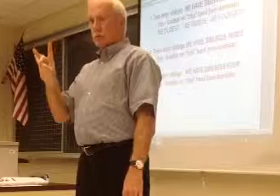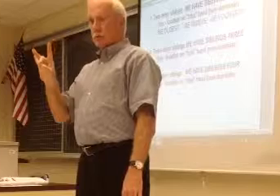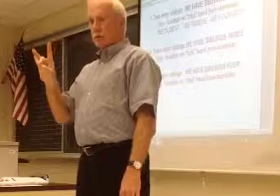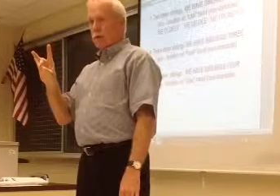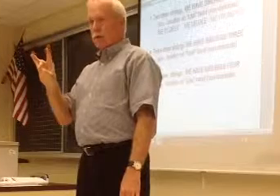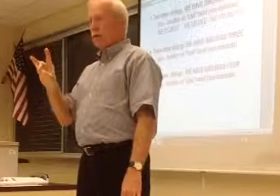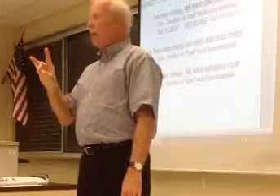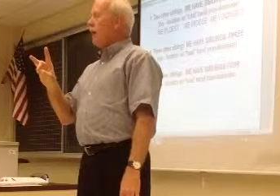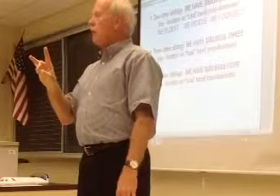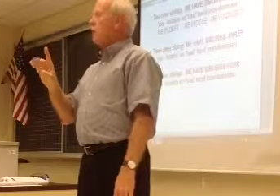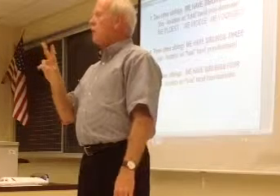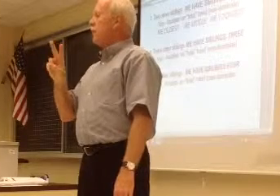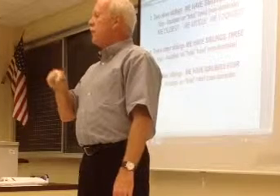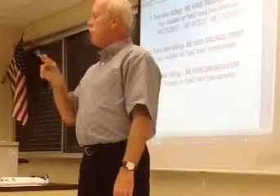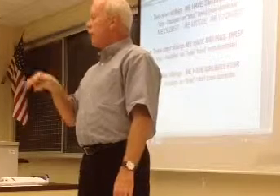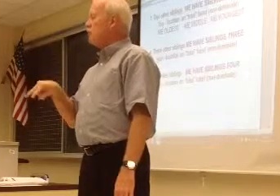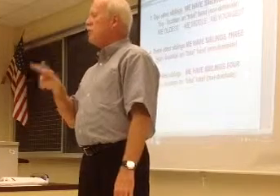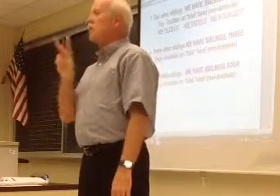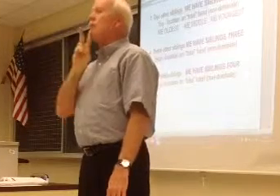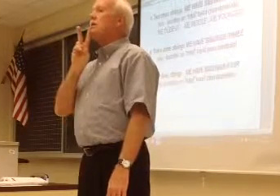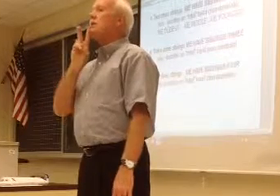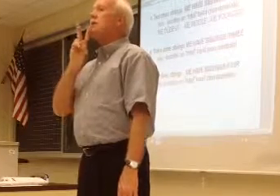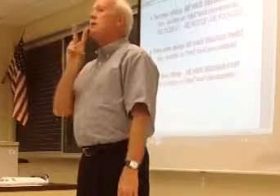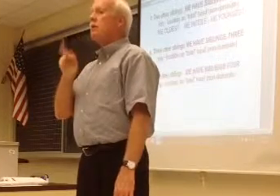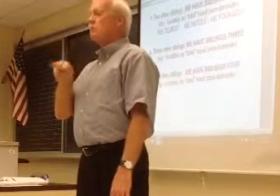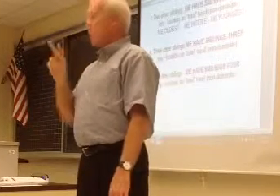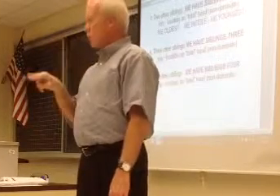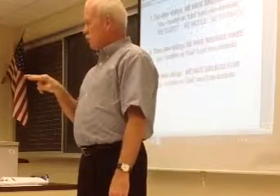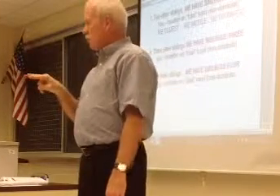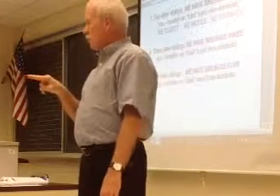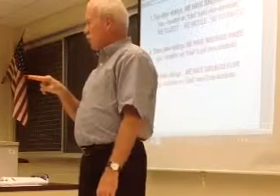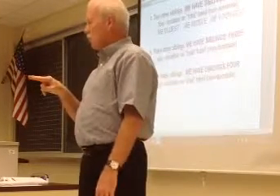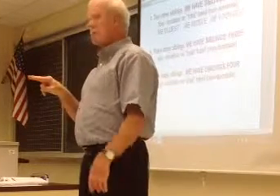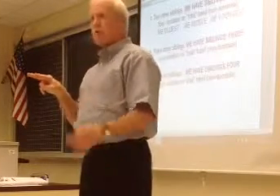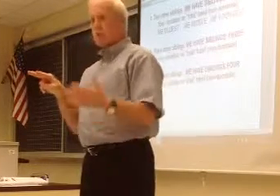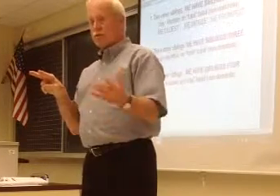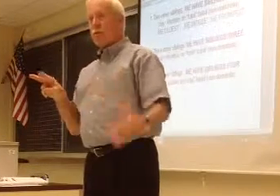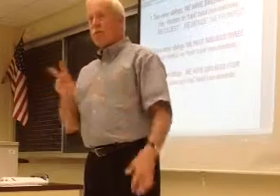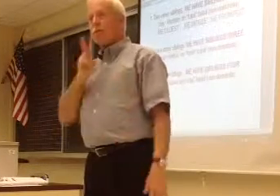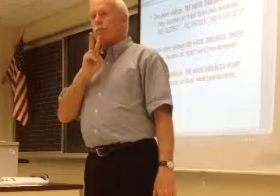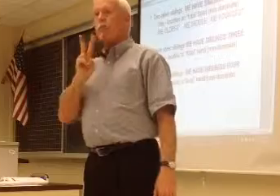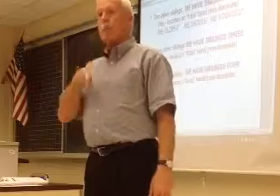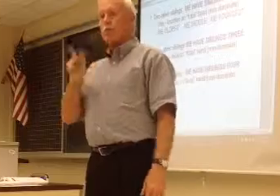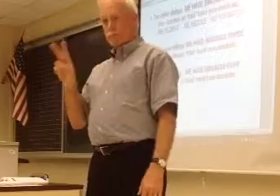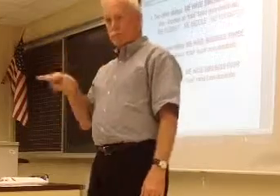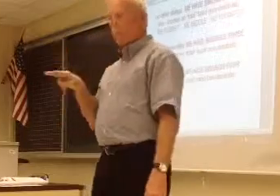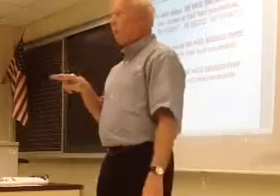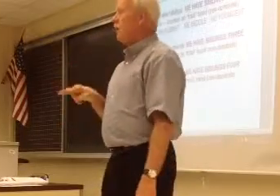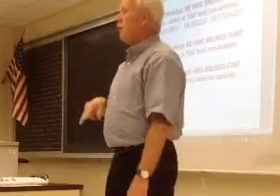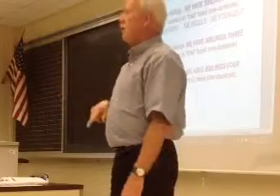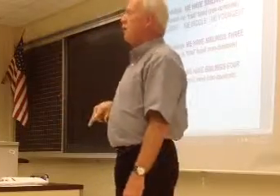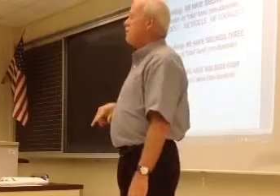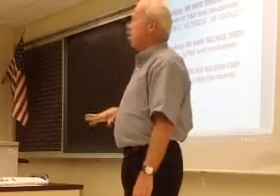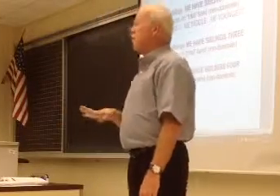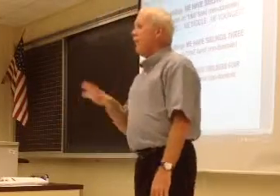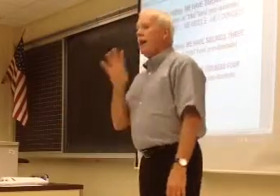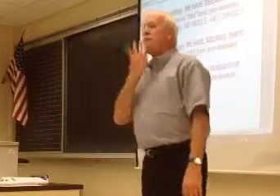old. If it's going to be a 22, it's 22 years old. It's understood. If it's 45,